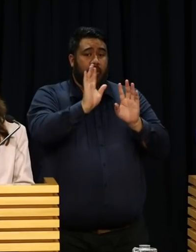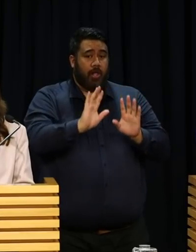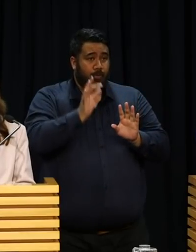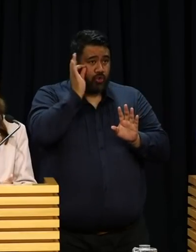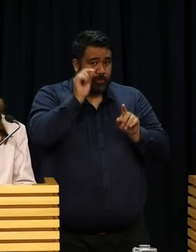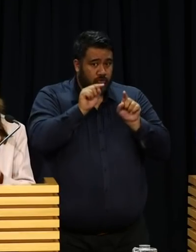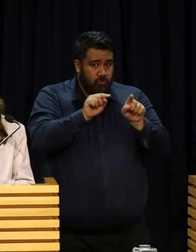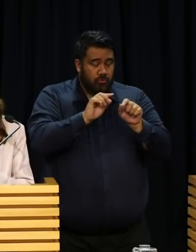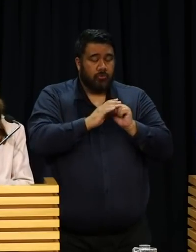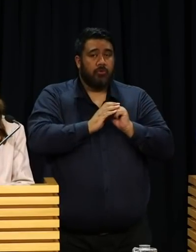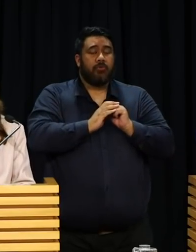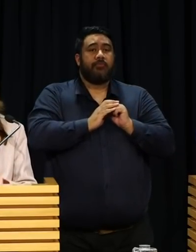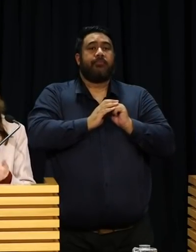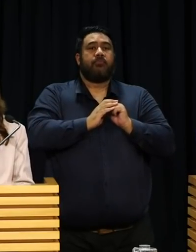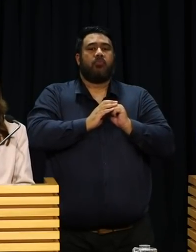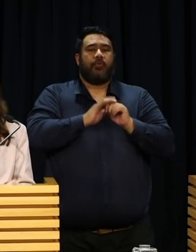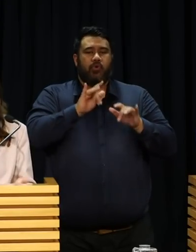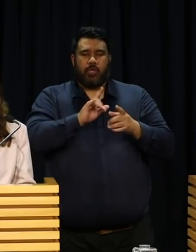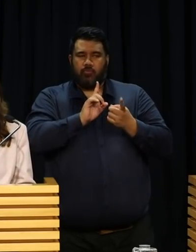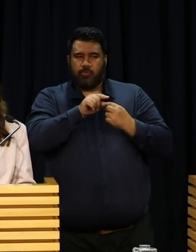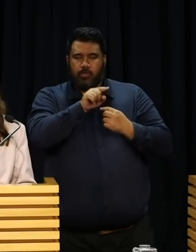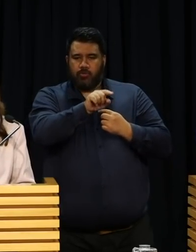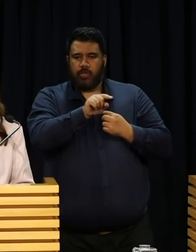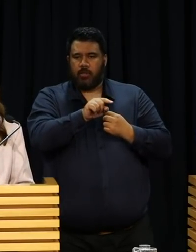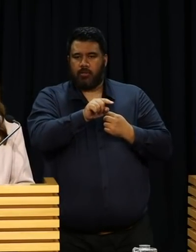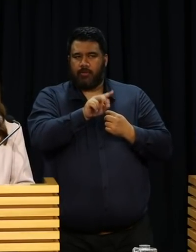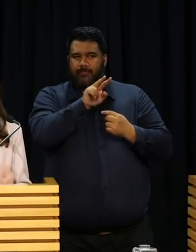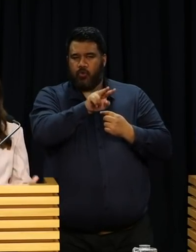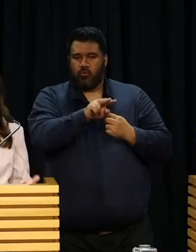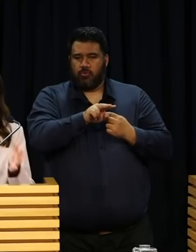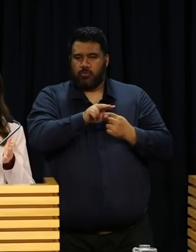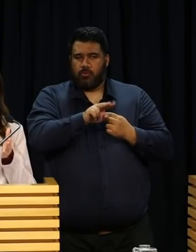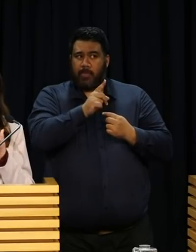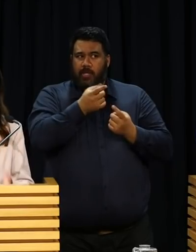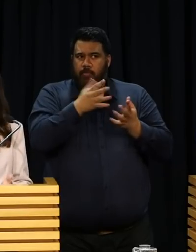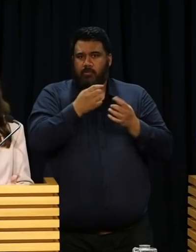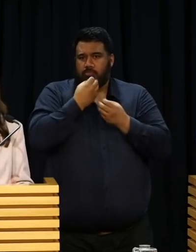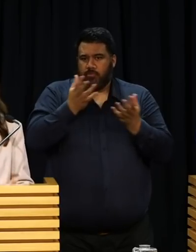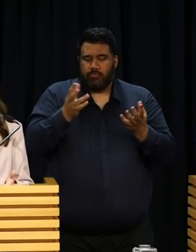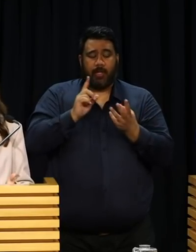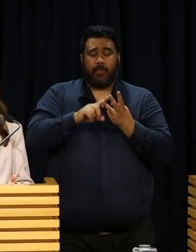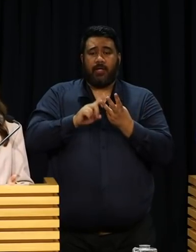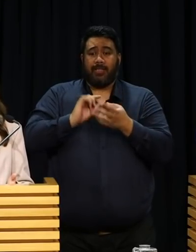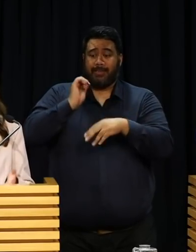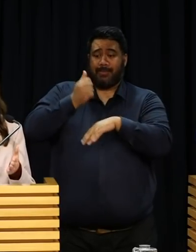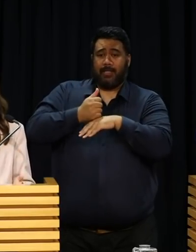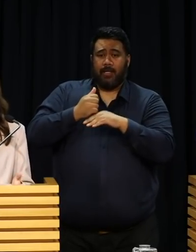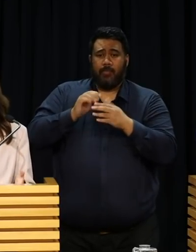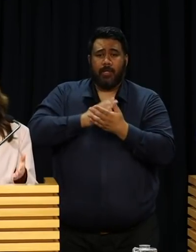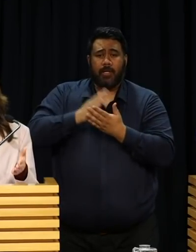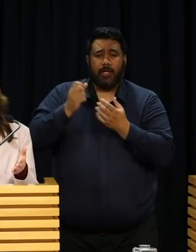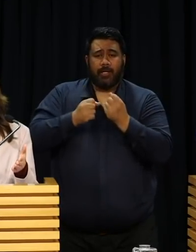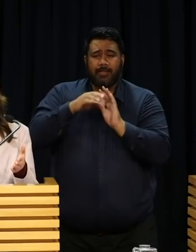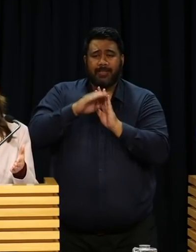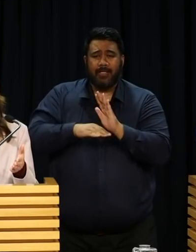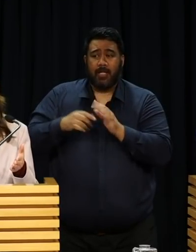obviously, even though we're yet to formally respond to that, have made their views clear. And in the course of implementing the Clean Car Standard, the Ministry of Transport